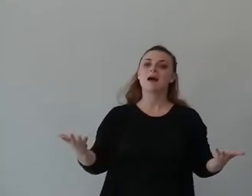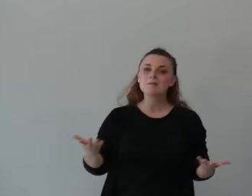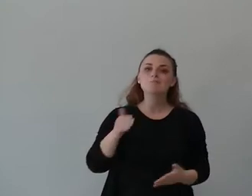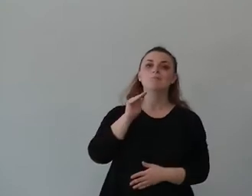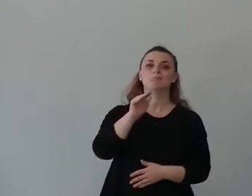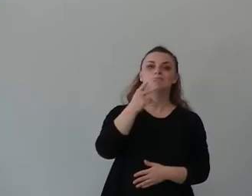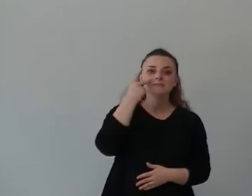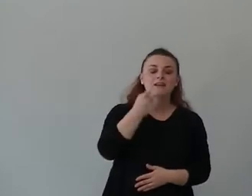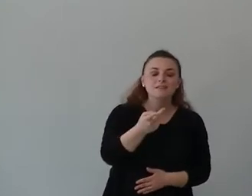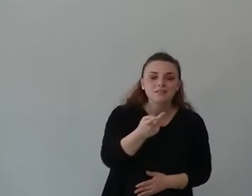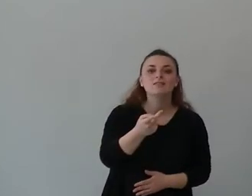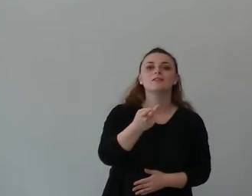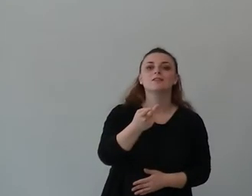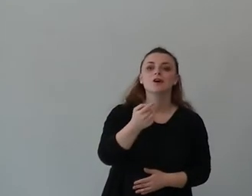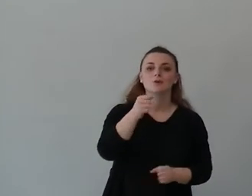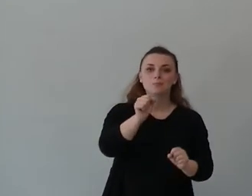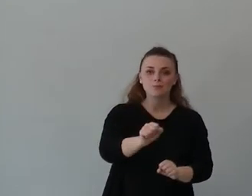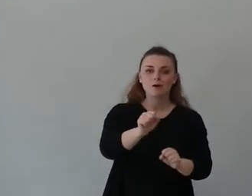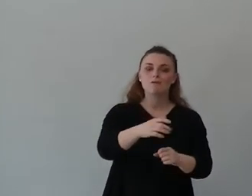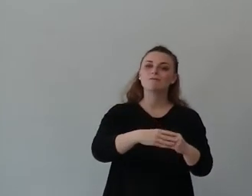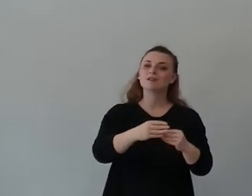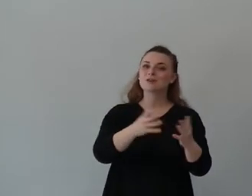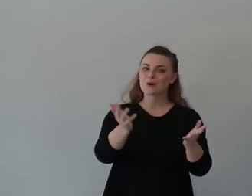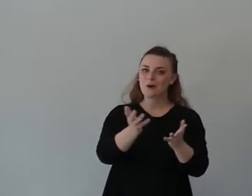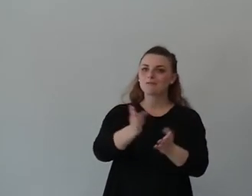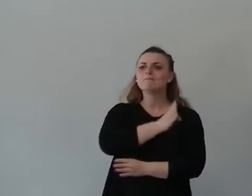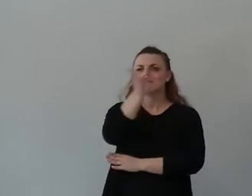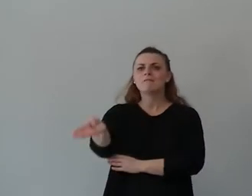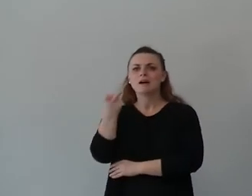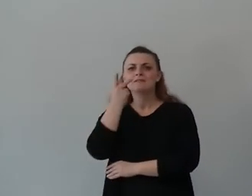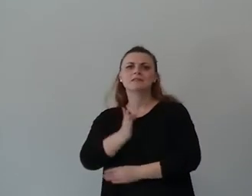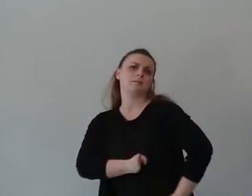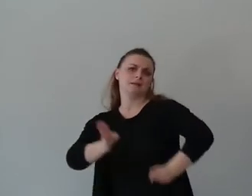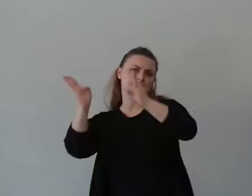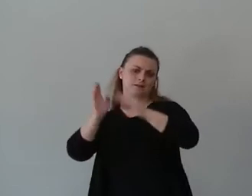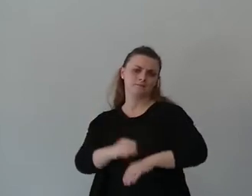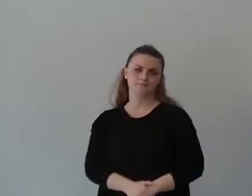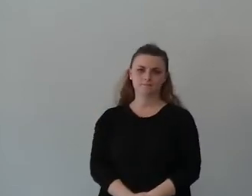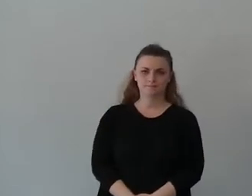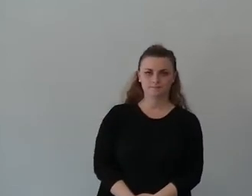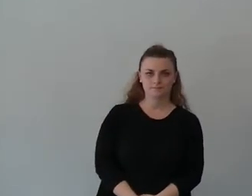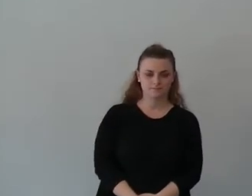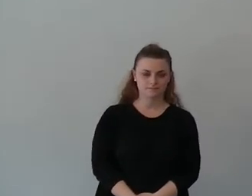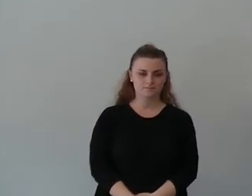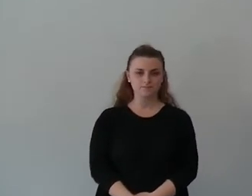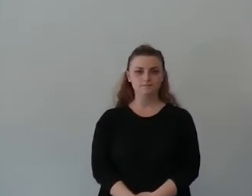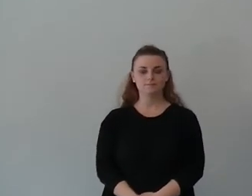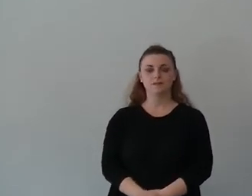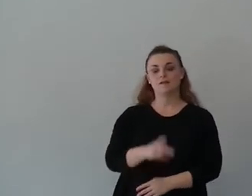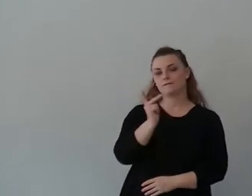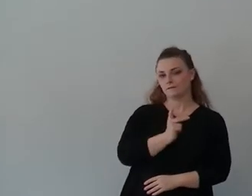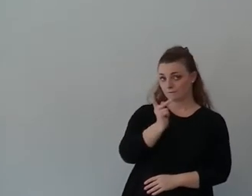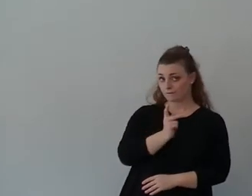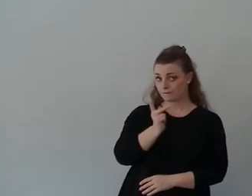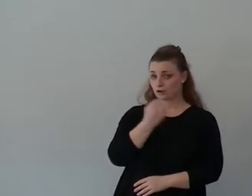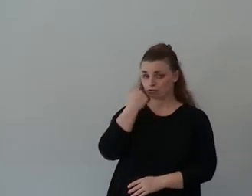time when my parents were visiting, we got to go up in the tower. E veramente una volta che sono venuti entrambi i miei genitori,